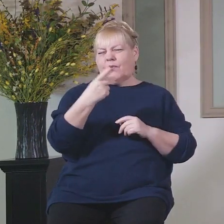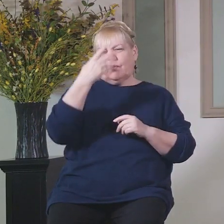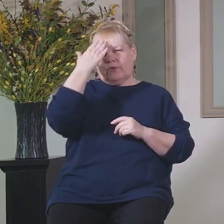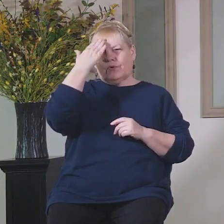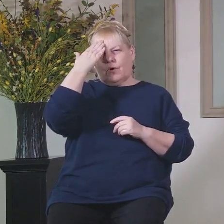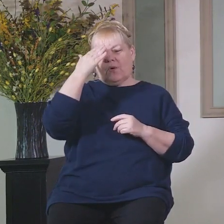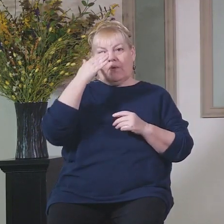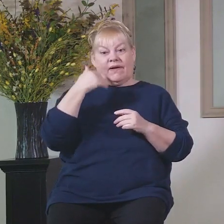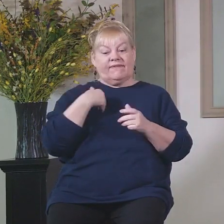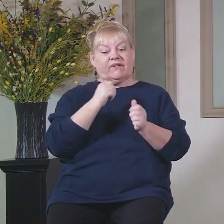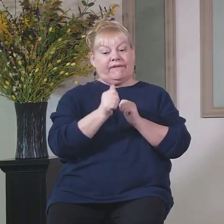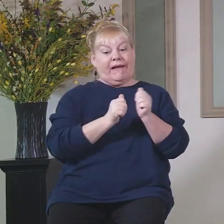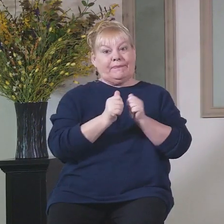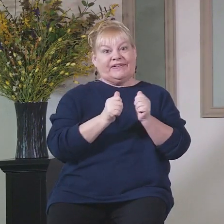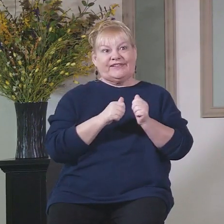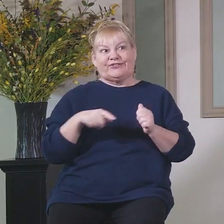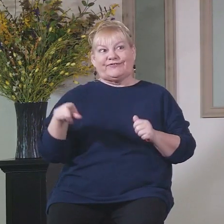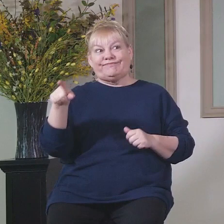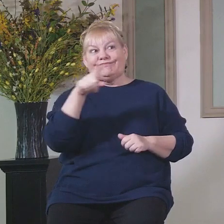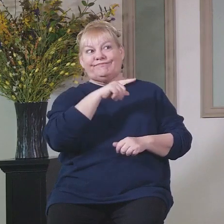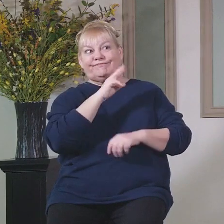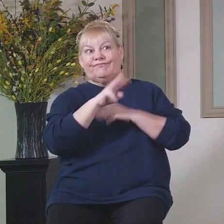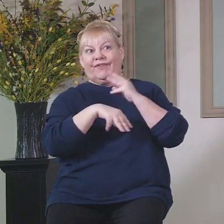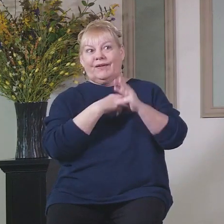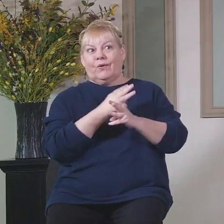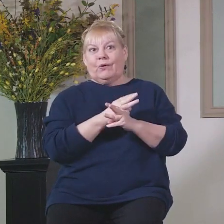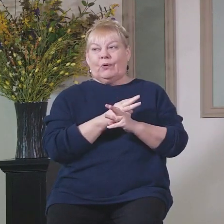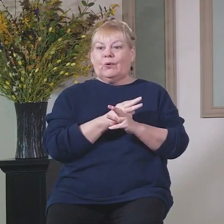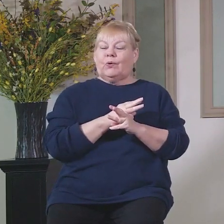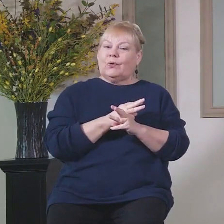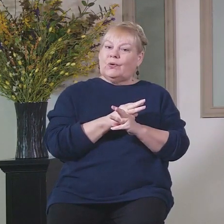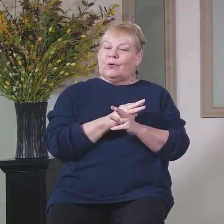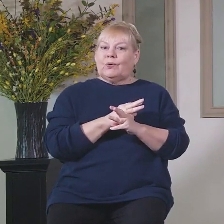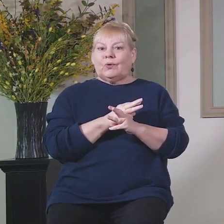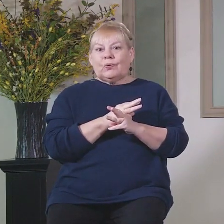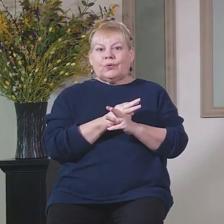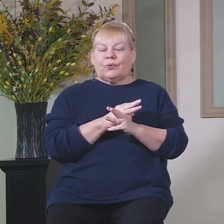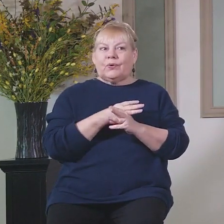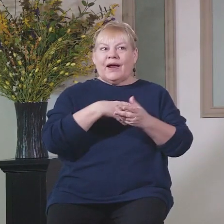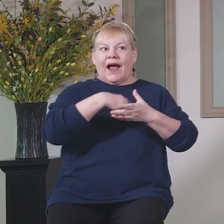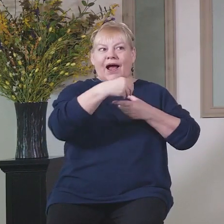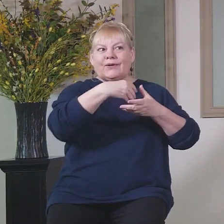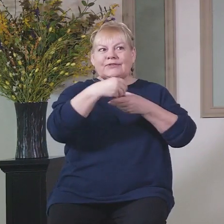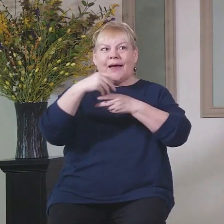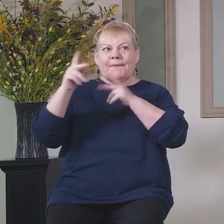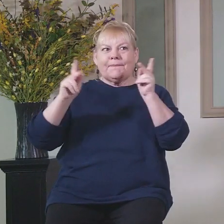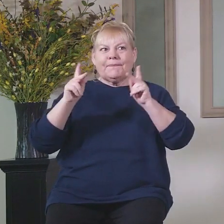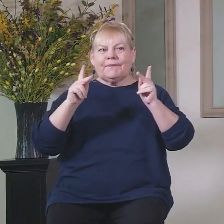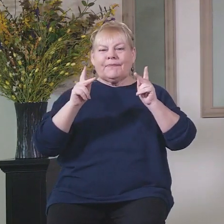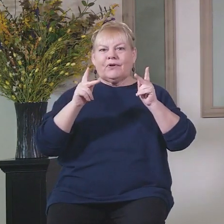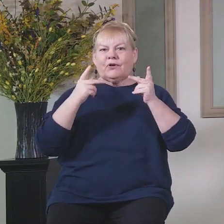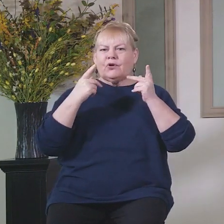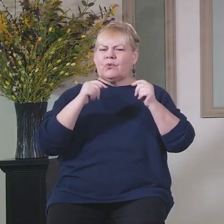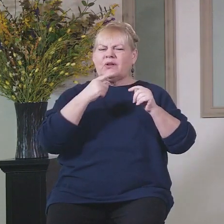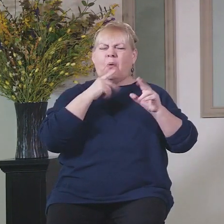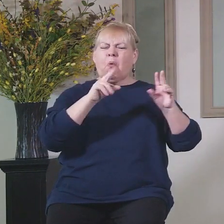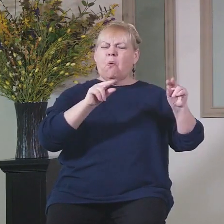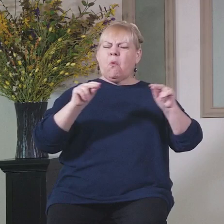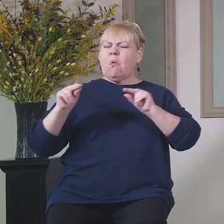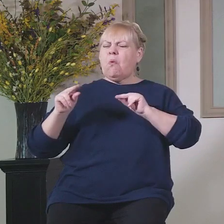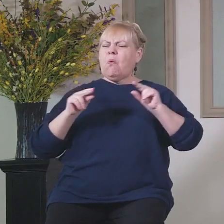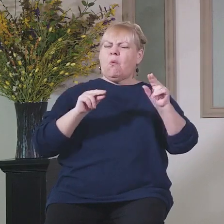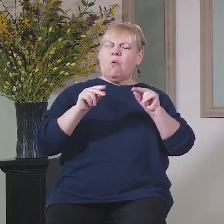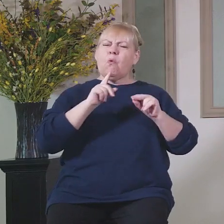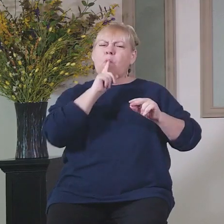there's competition out there, isn't there? That there are outside forces claiming that real life is to be